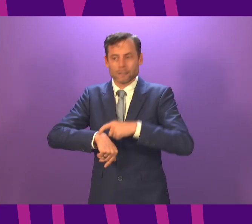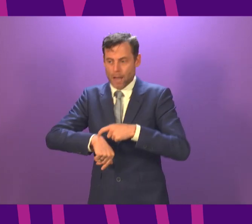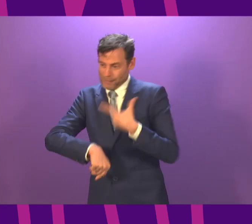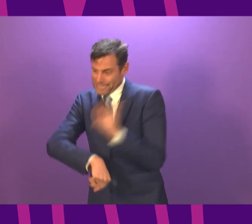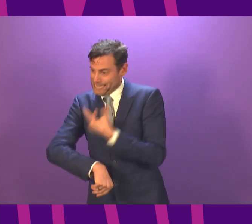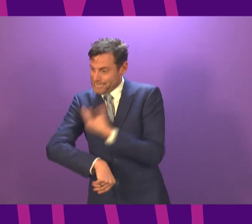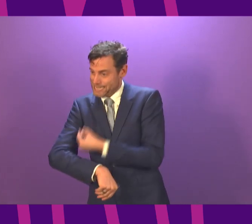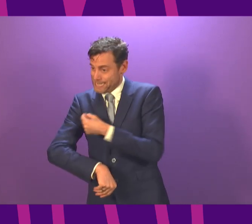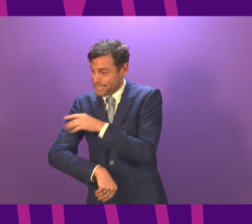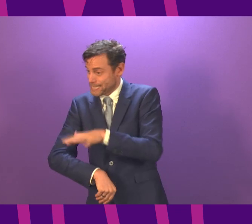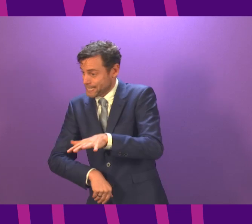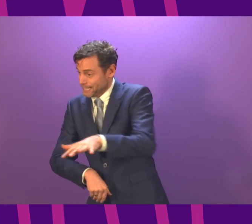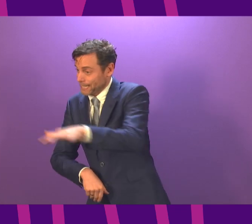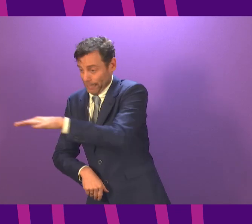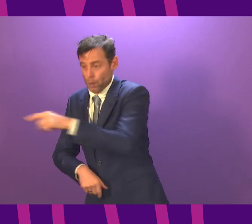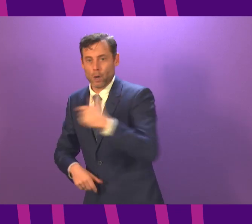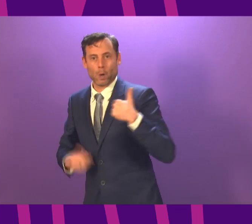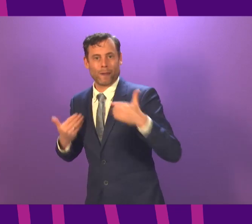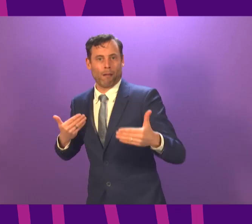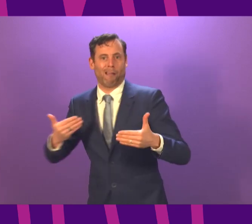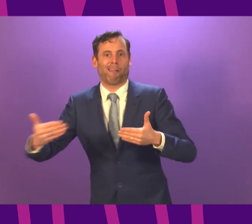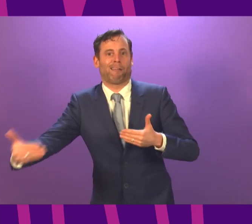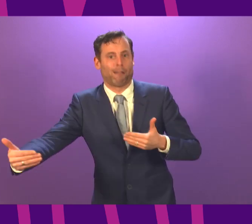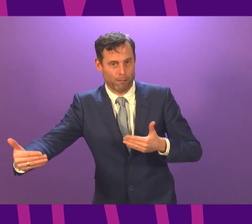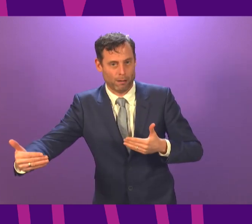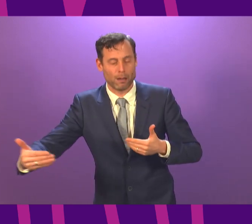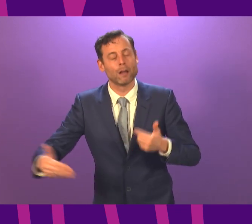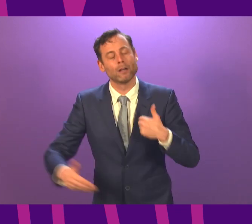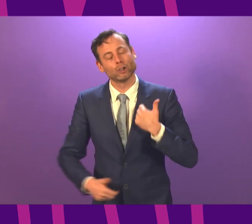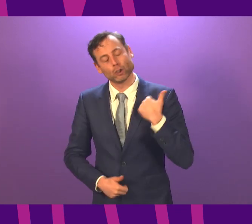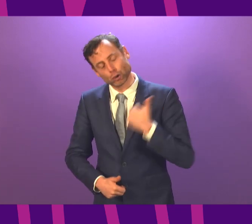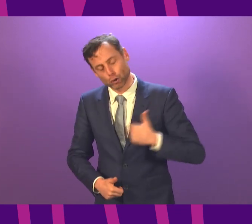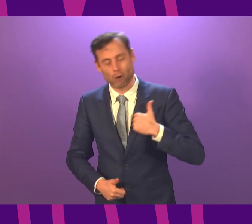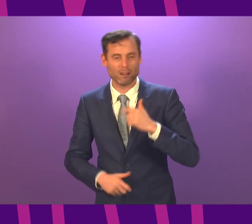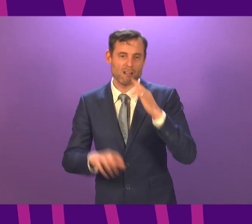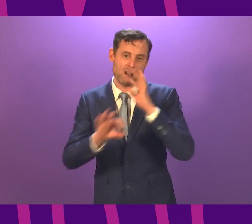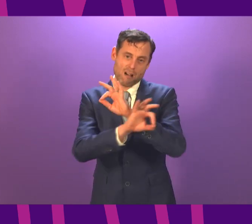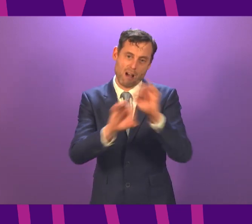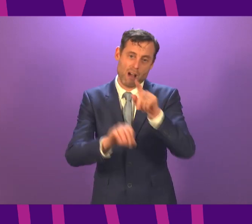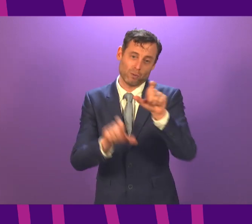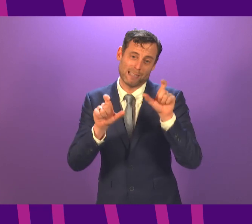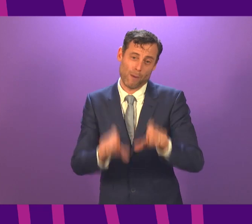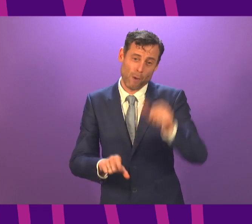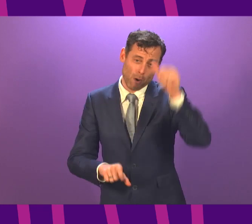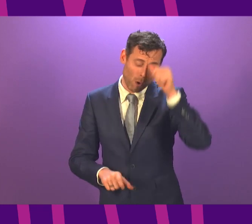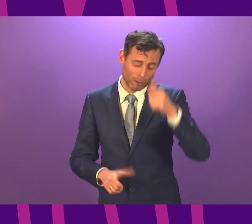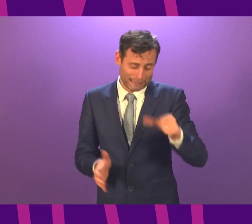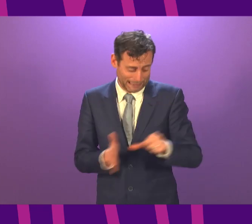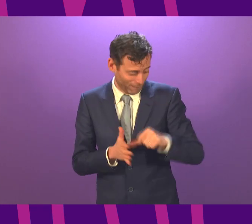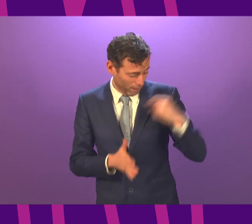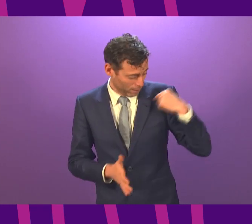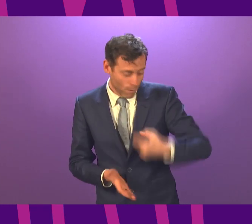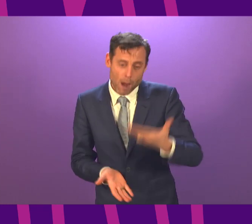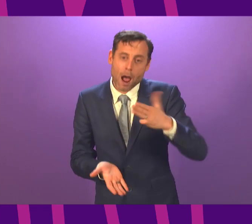that the next few weeks will be incredibly difficult. I am sorry to ask for further sacrifices after nine long months of them, but these sacrifices